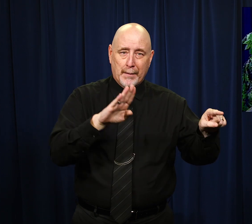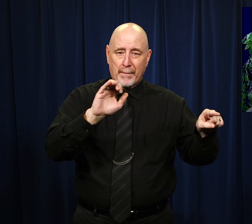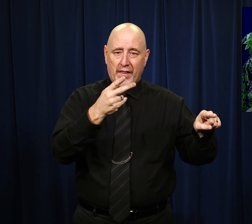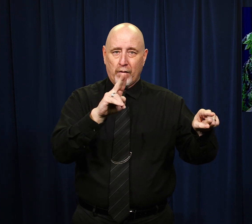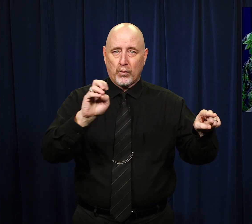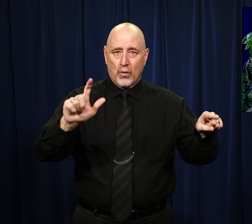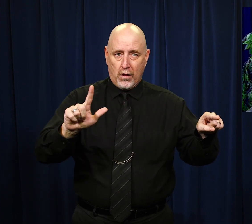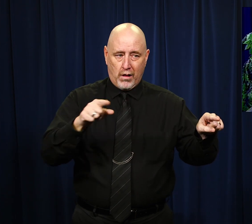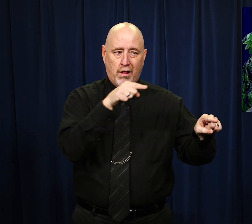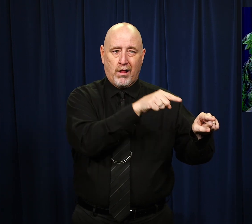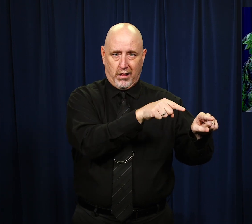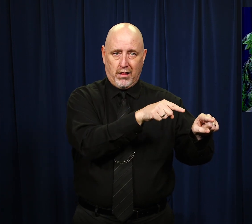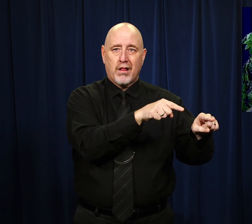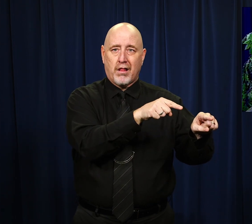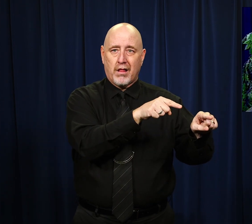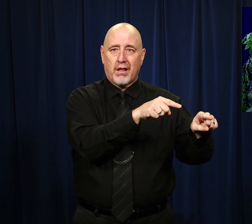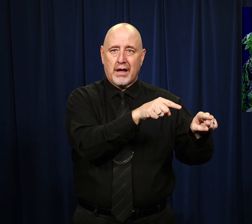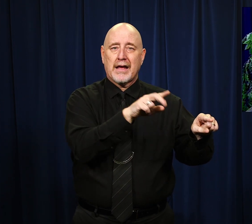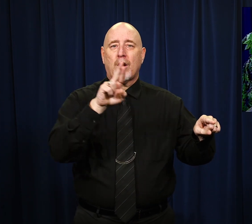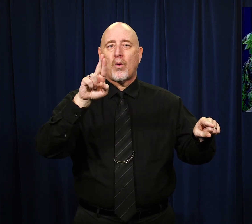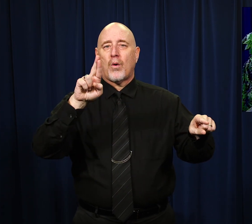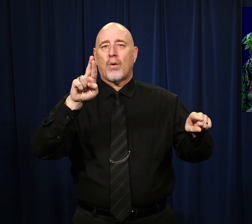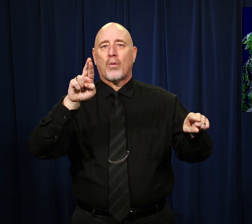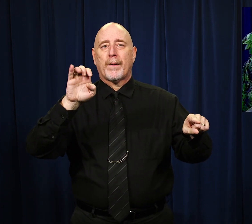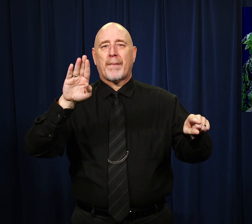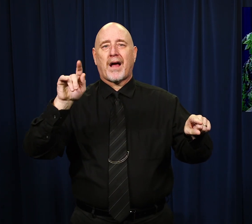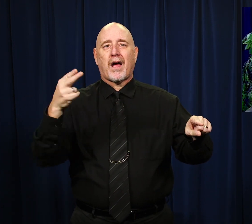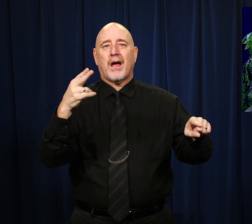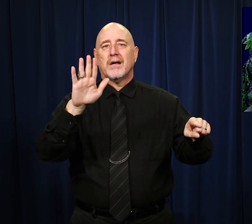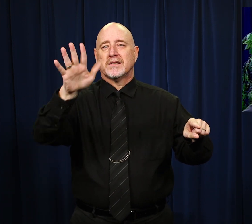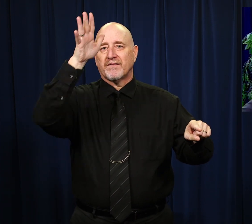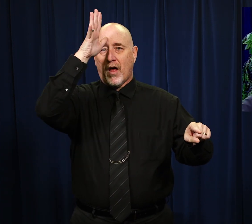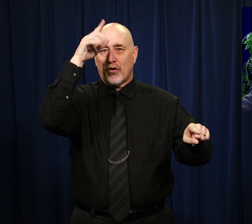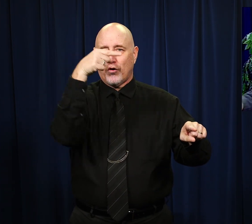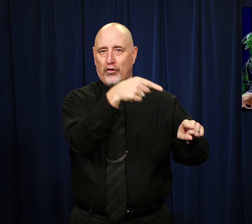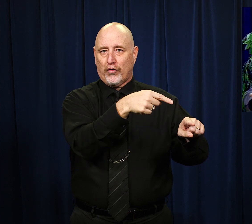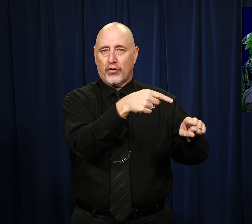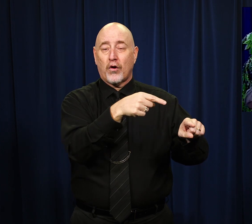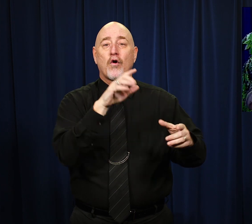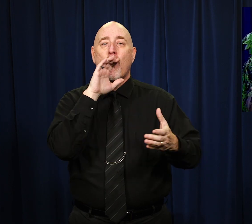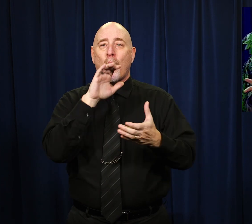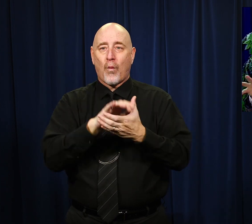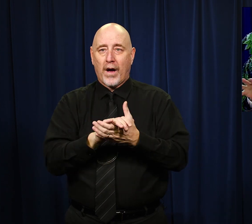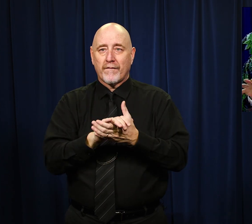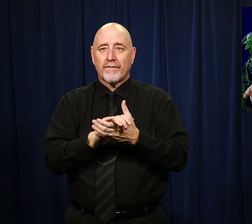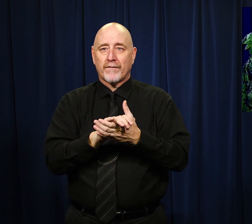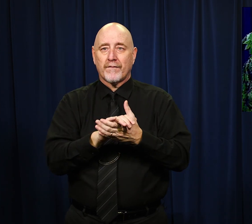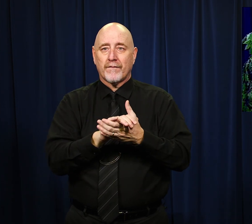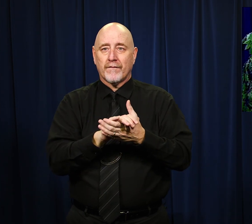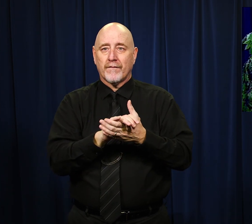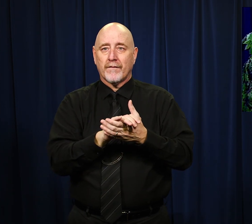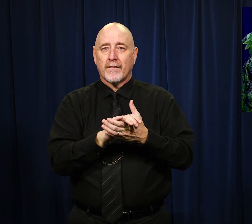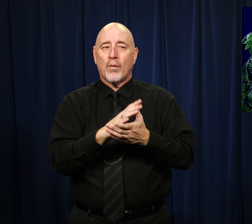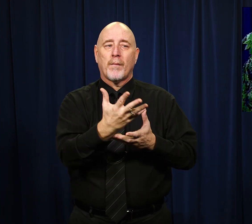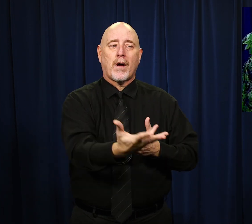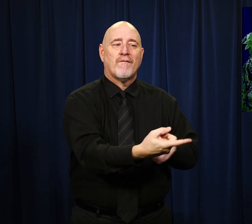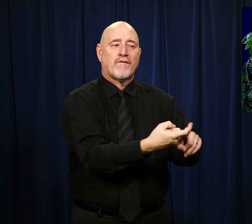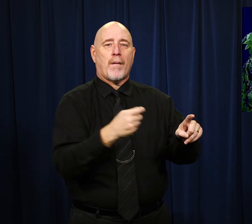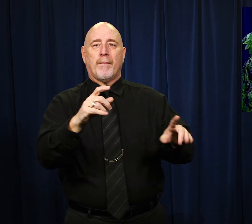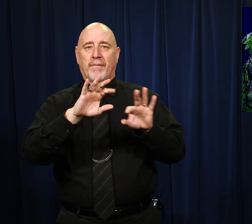Bethuel, is Rebekah's father. So you see, the wife is going to come really within the